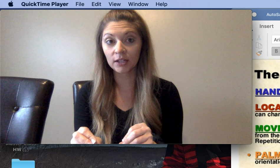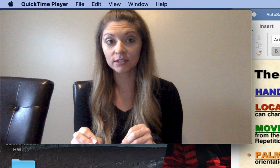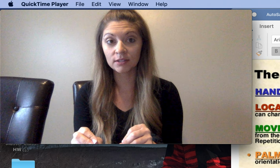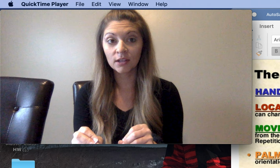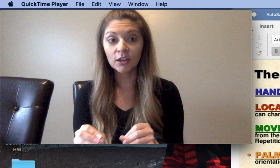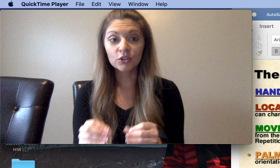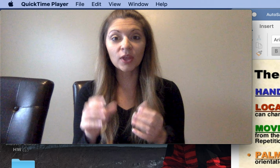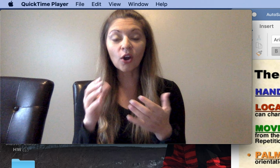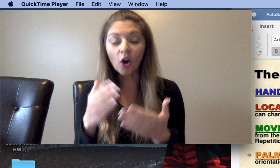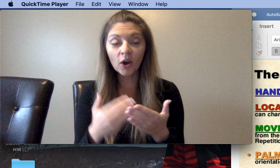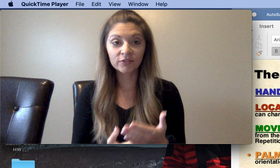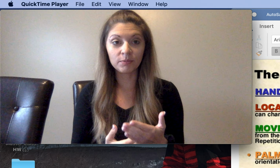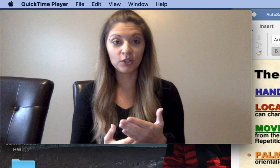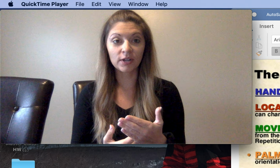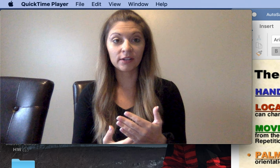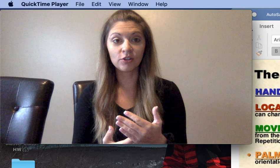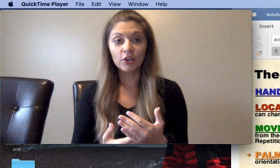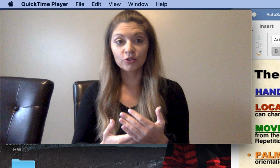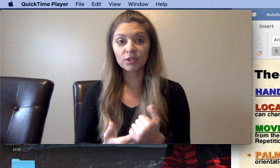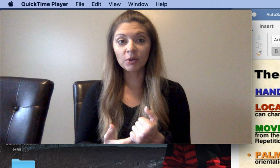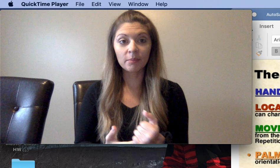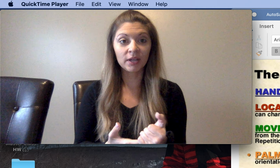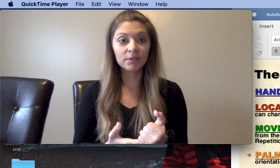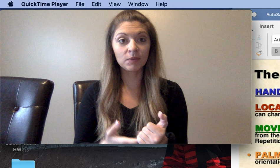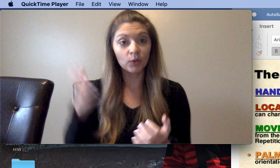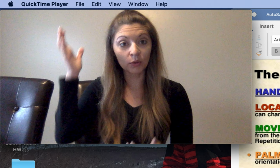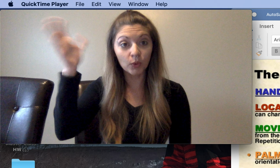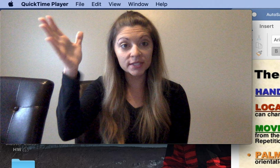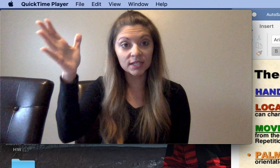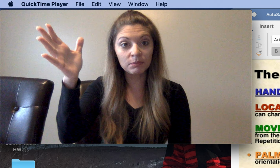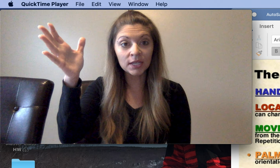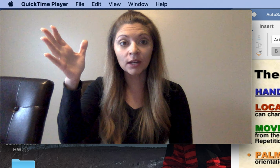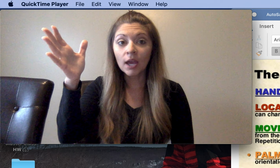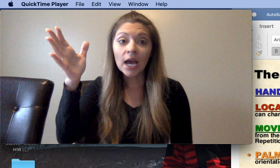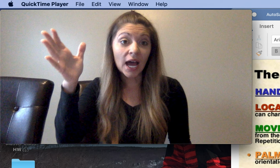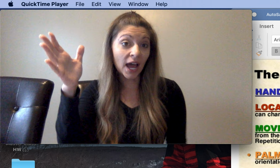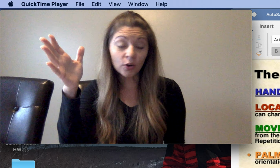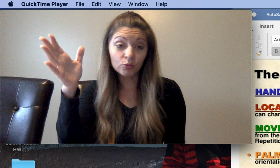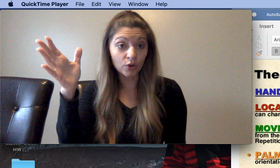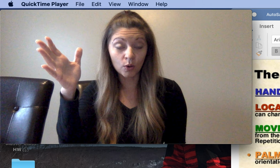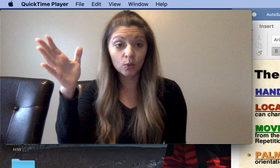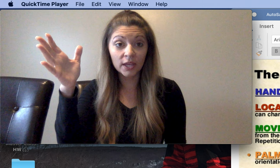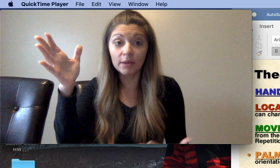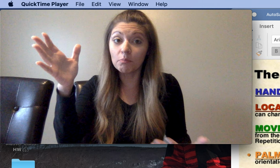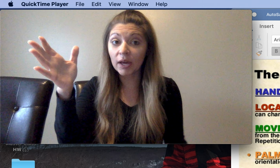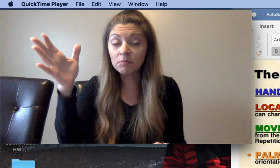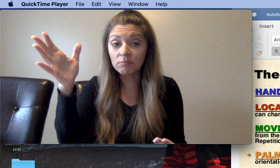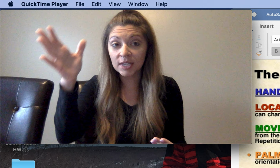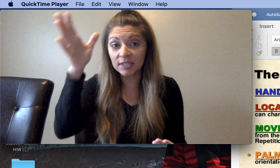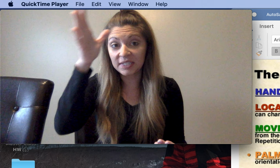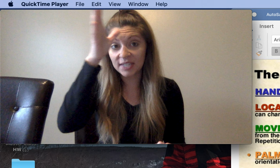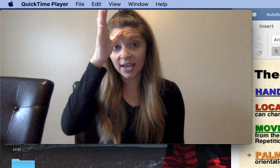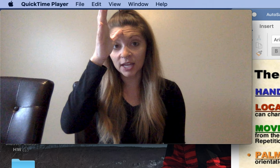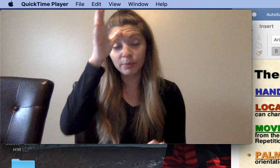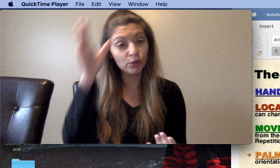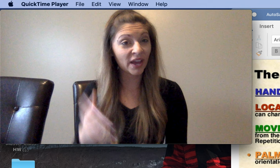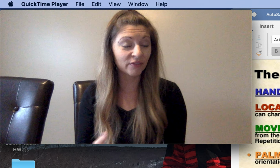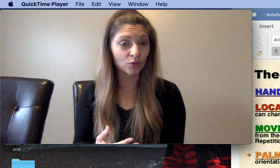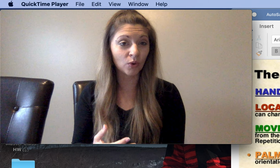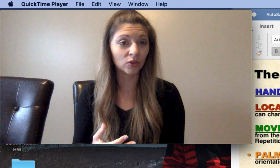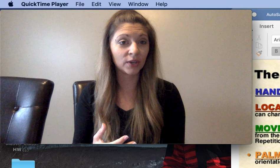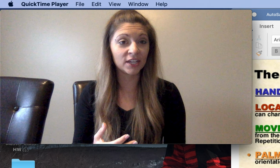meaningless. So they all have to be correct. So someone coming up to me like, what does this mean? I don't know. It might mean dad,